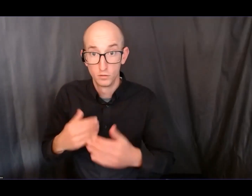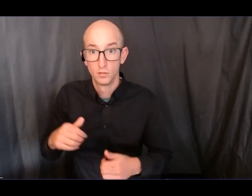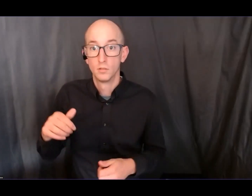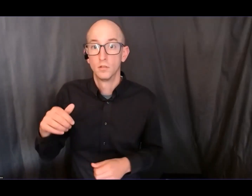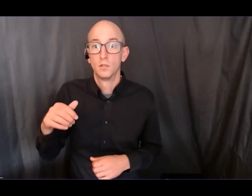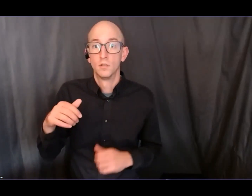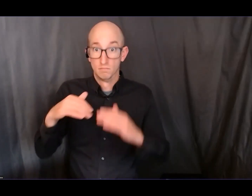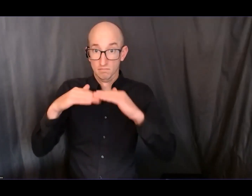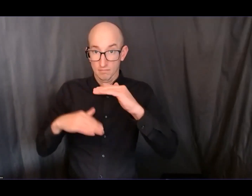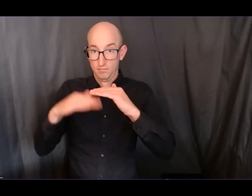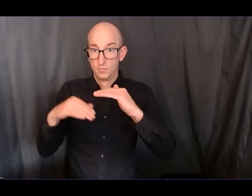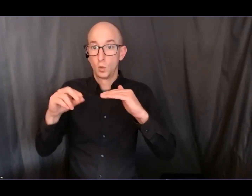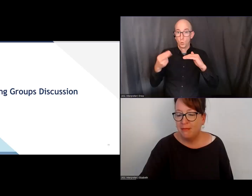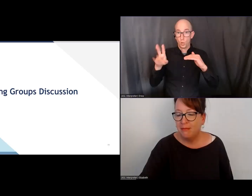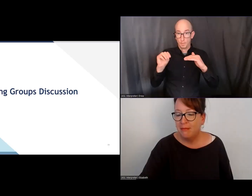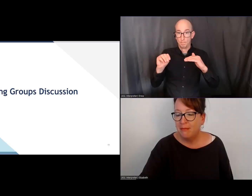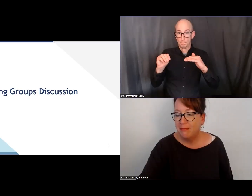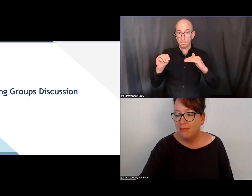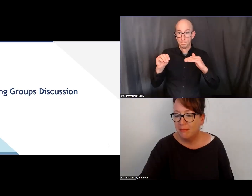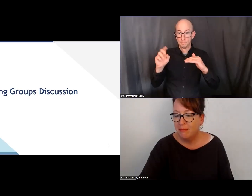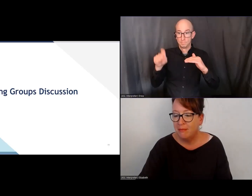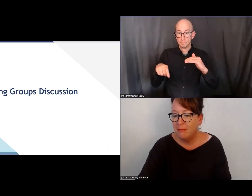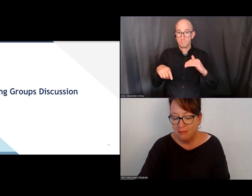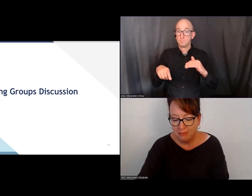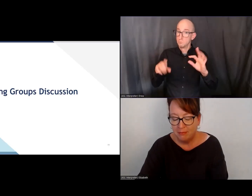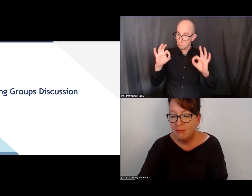Yeah, I think that's good.